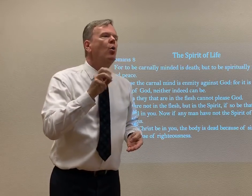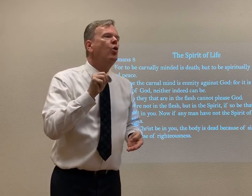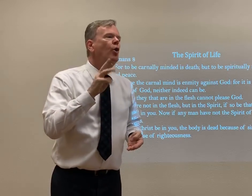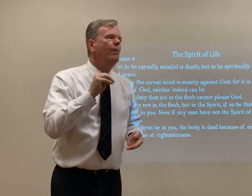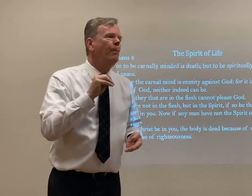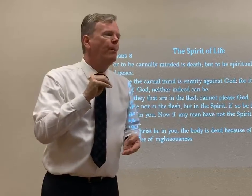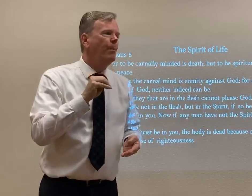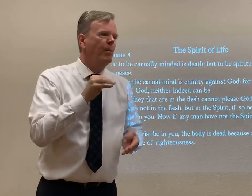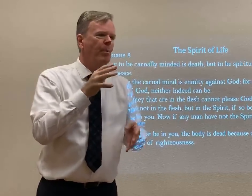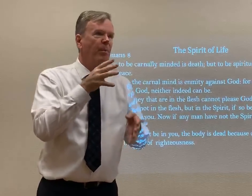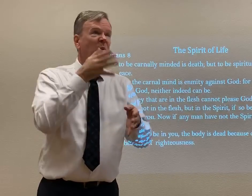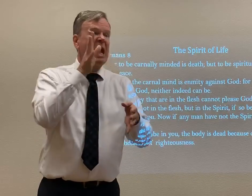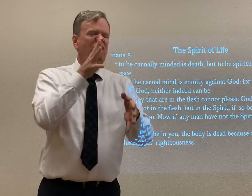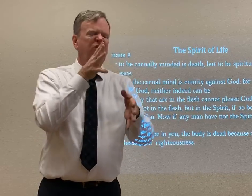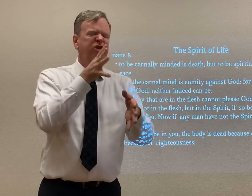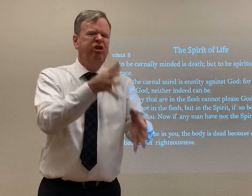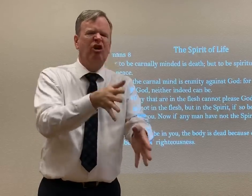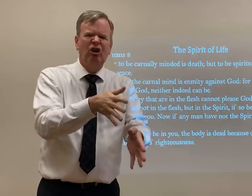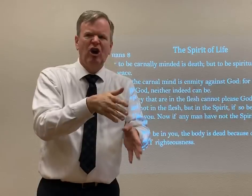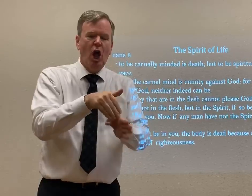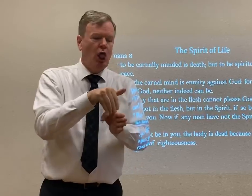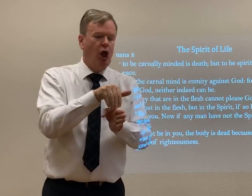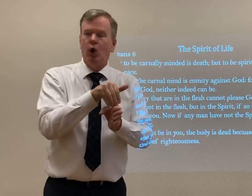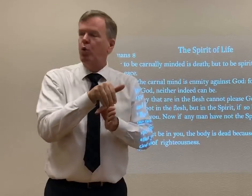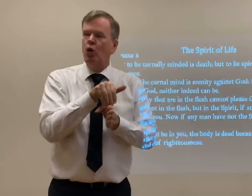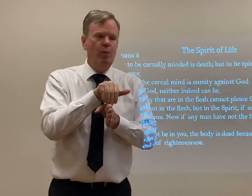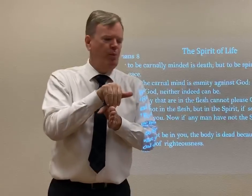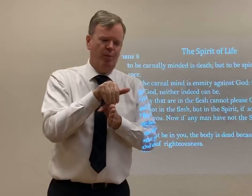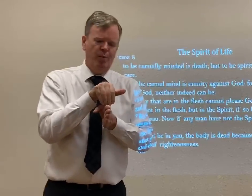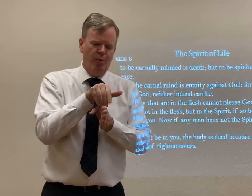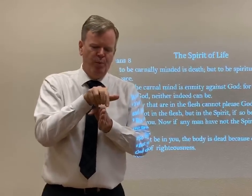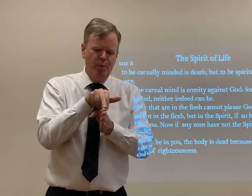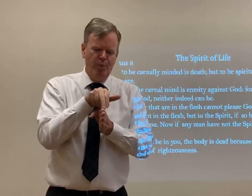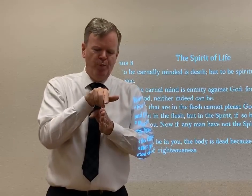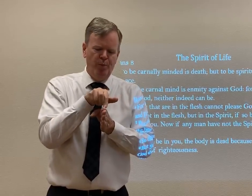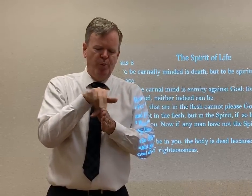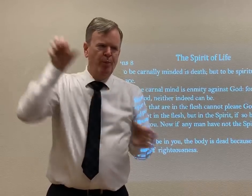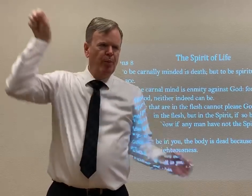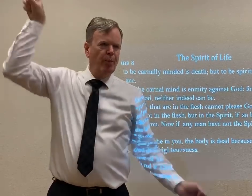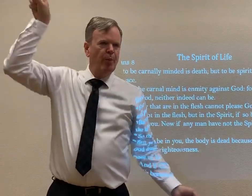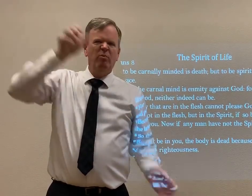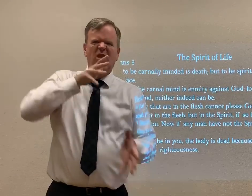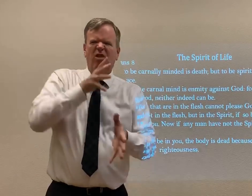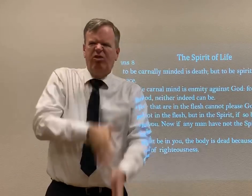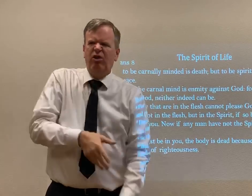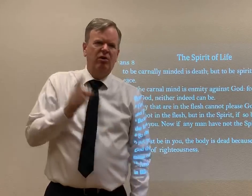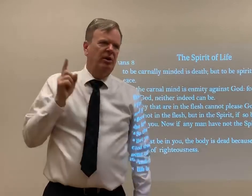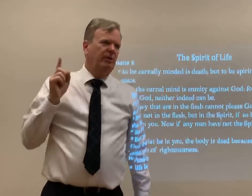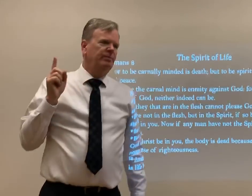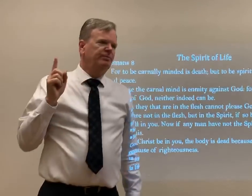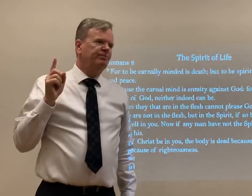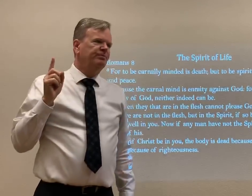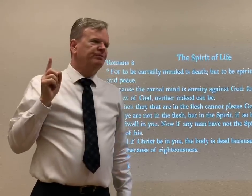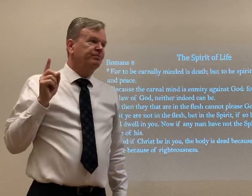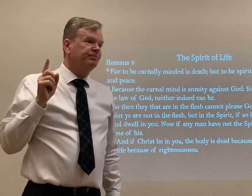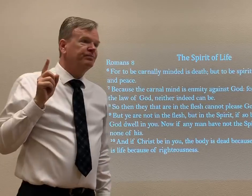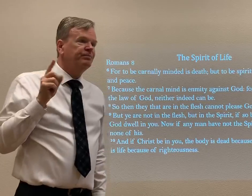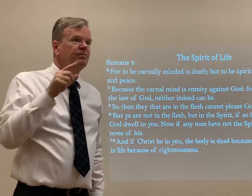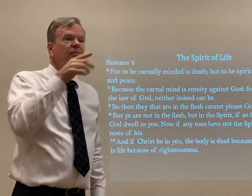You're lukewarm. And God will spit you out. God does not like you being lukewarm, walking on the line, holding on both ends.